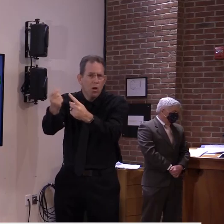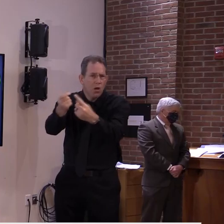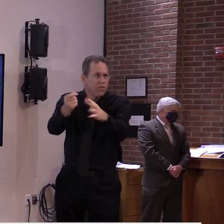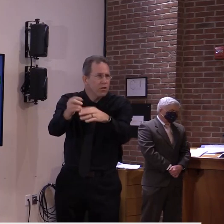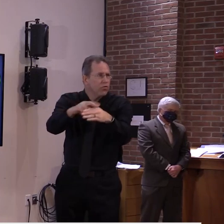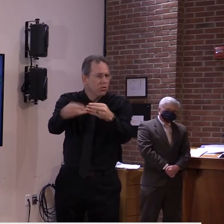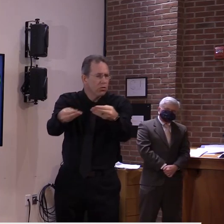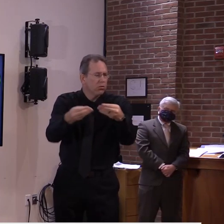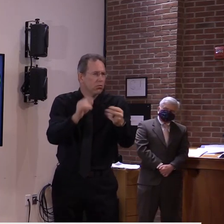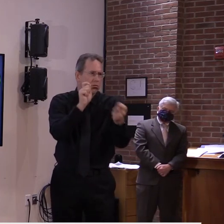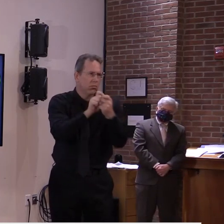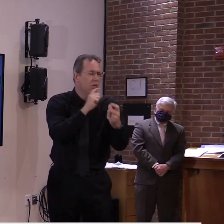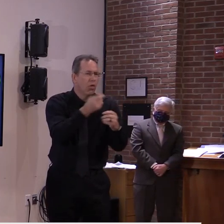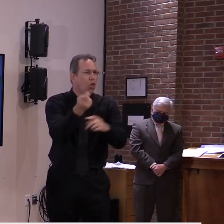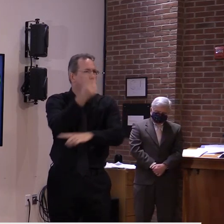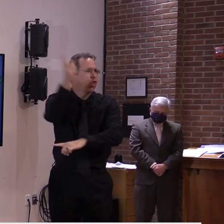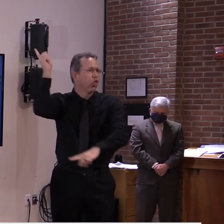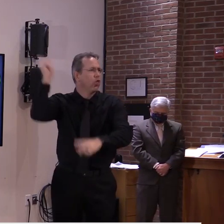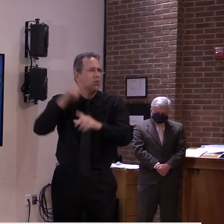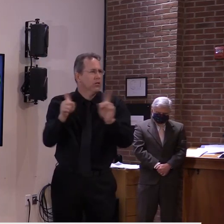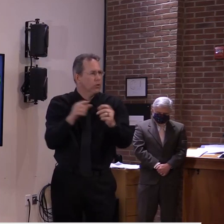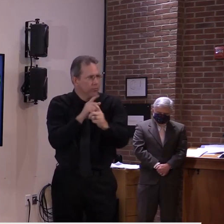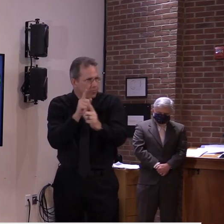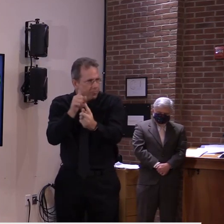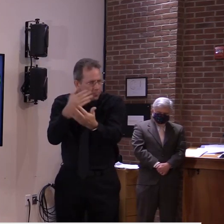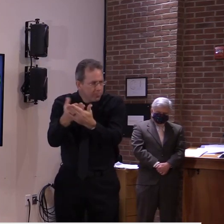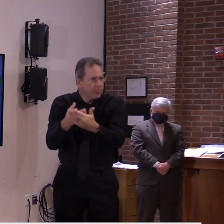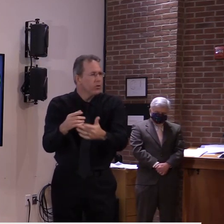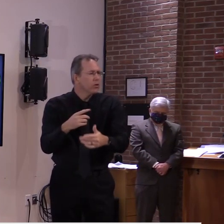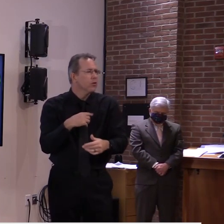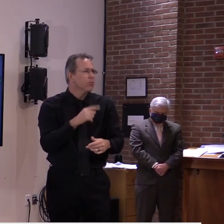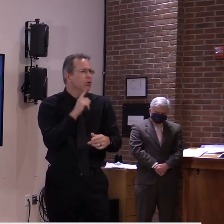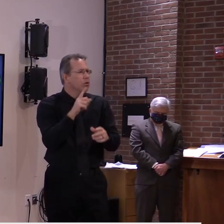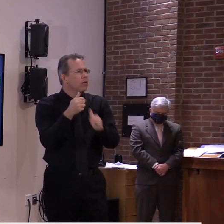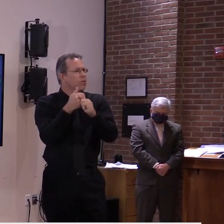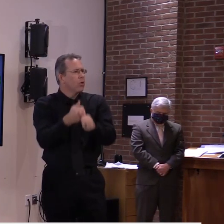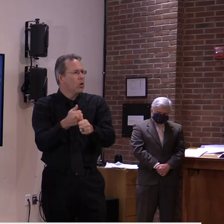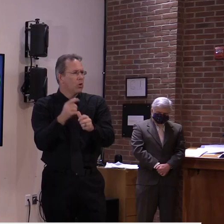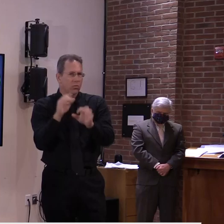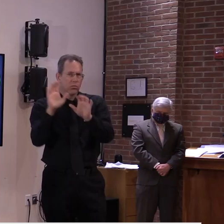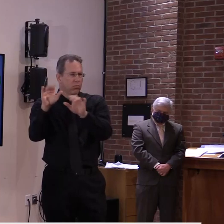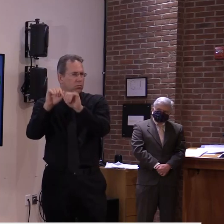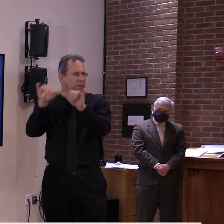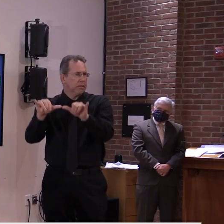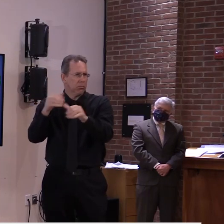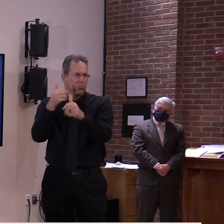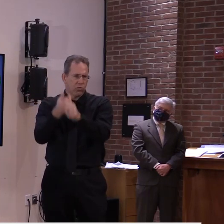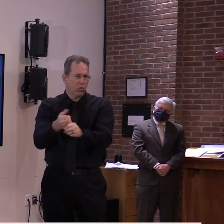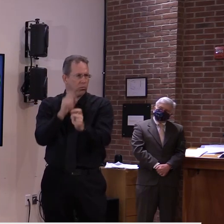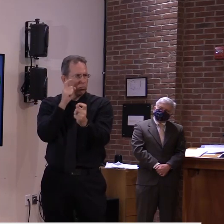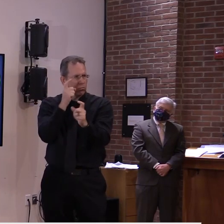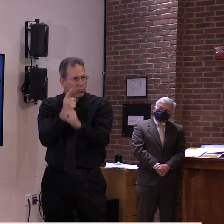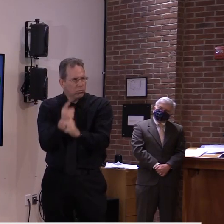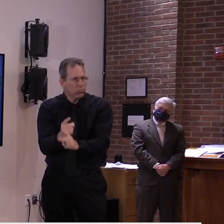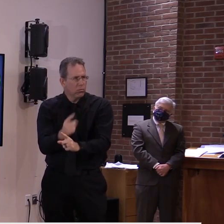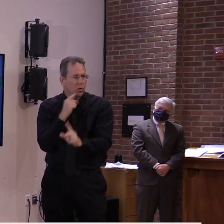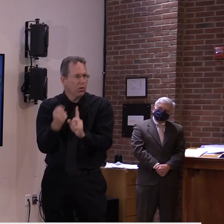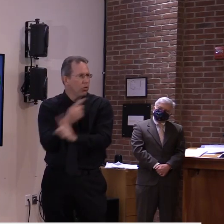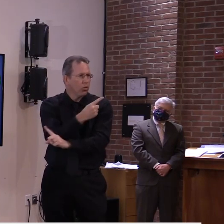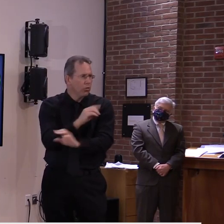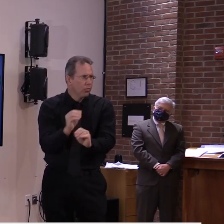samples, and making sure that we adhere to those kinds of metrics. But I don't know of anything new on the market